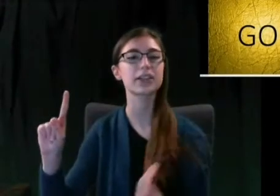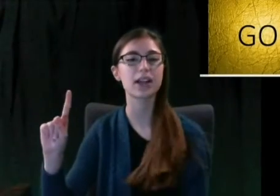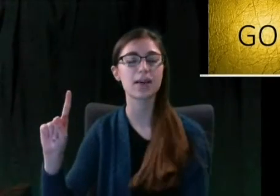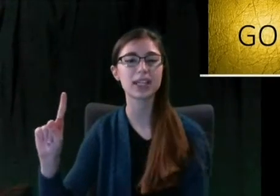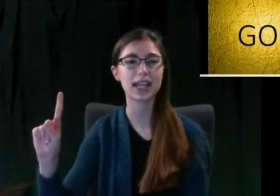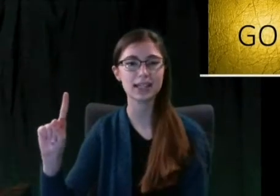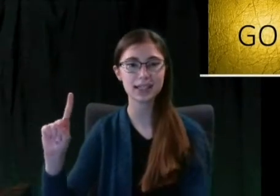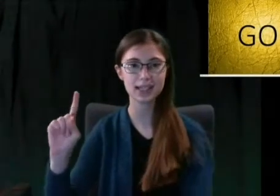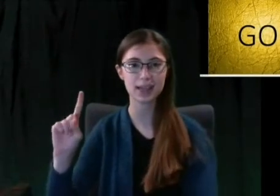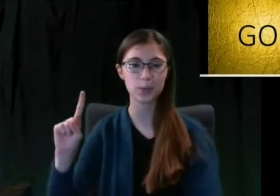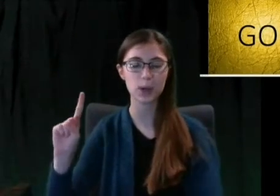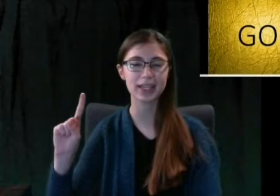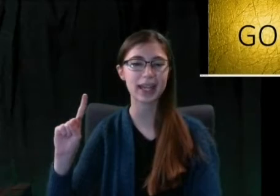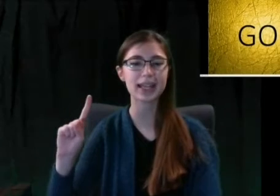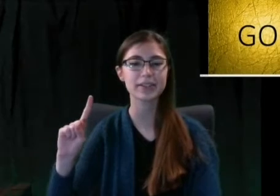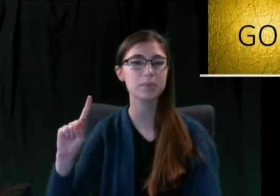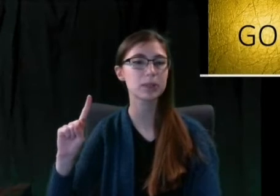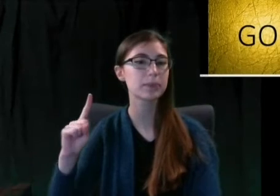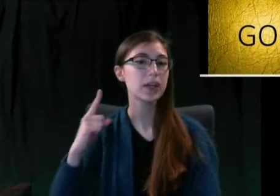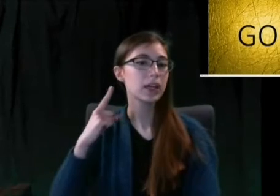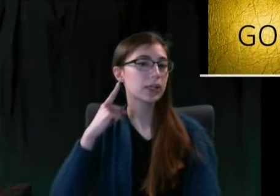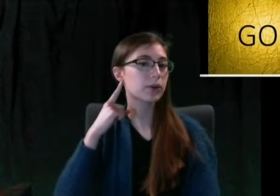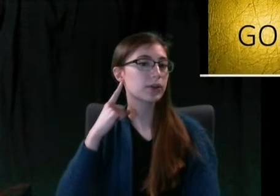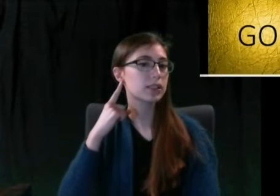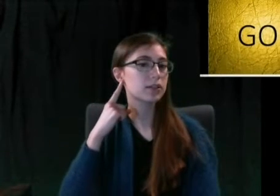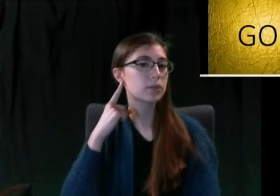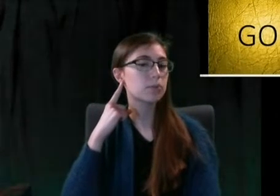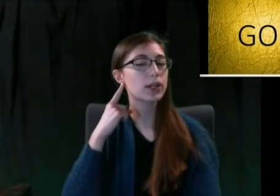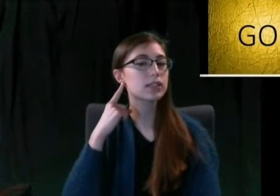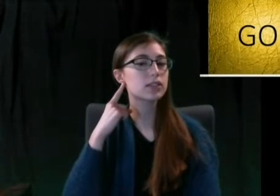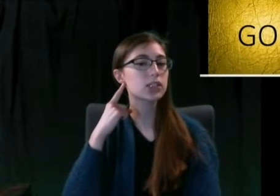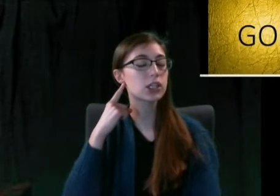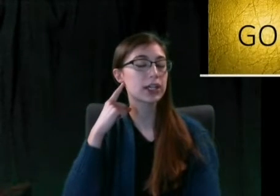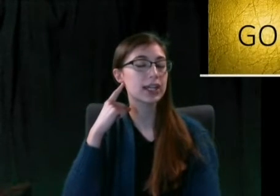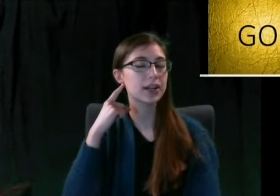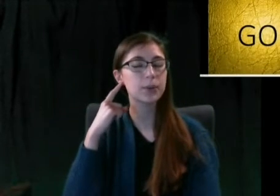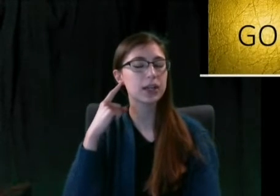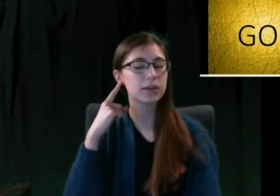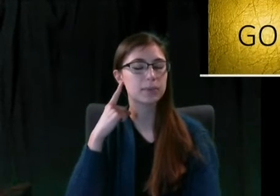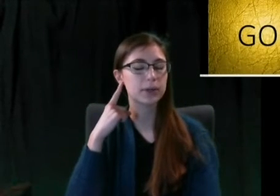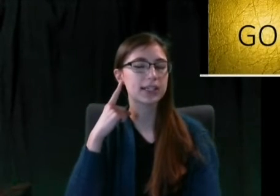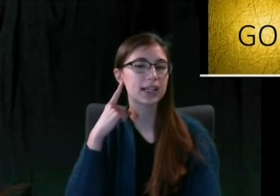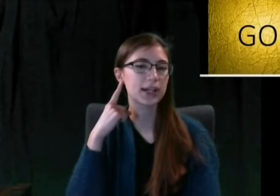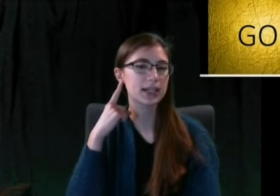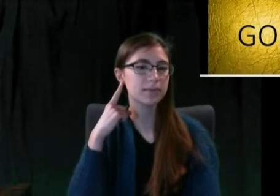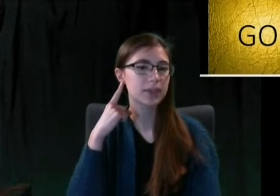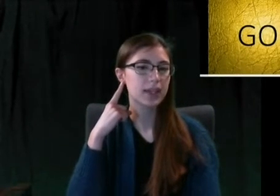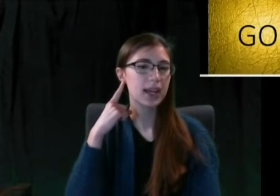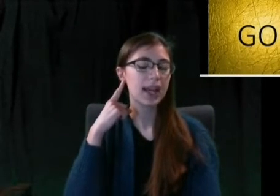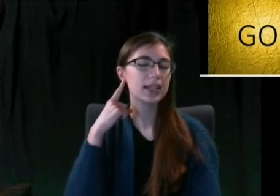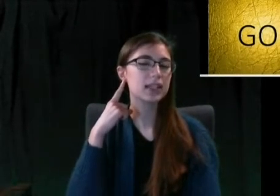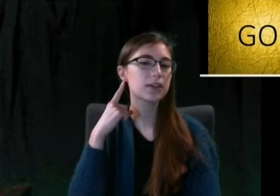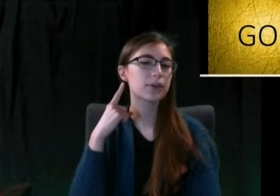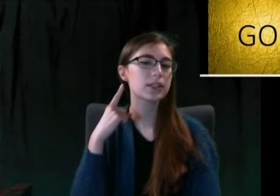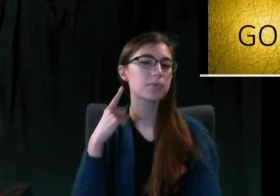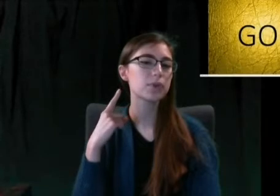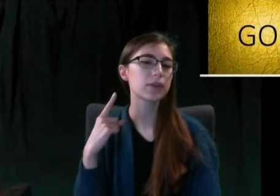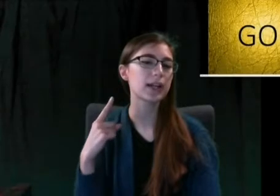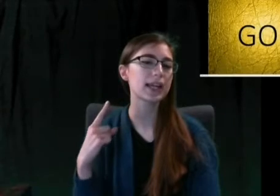dominant hand in a one hand shape. You're going to point to your ear where you would put an earring. And then you're going to move your hand